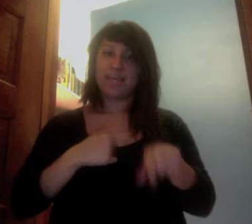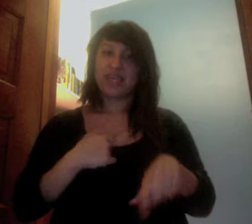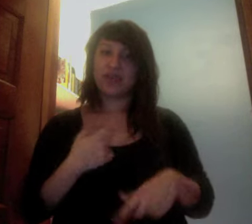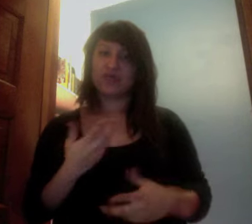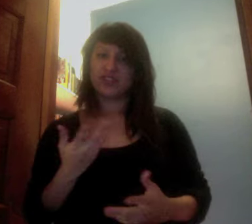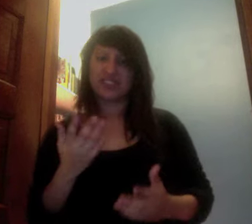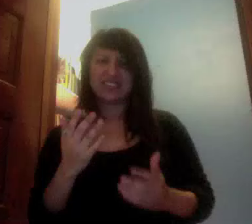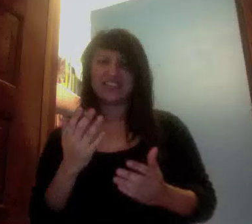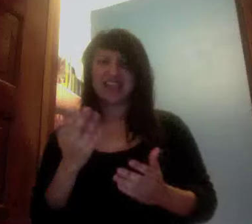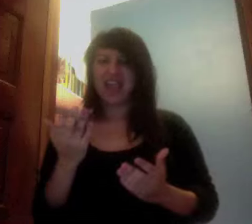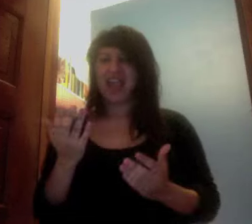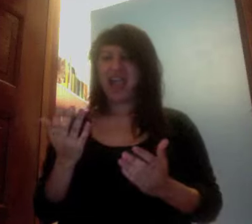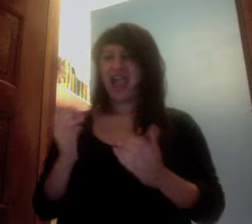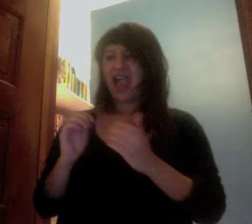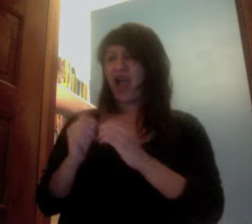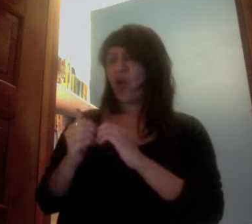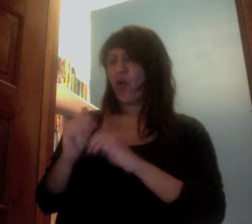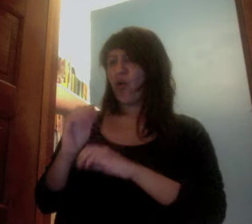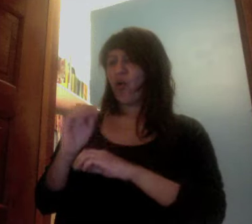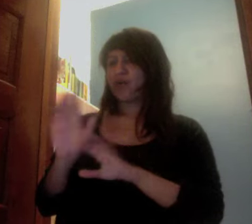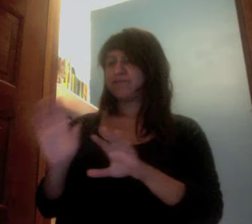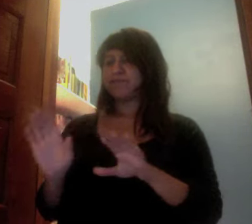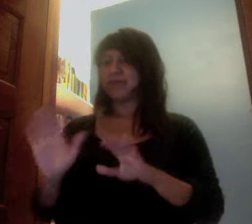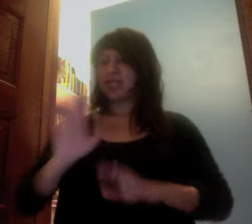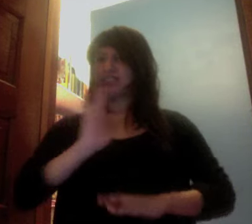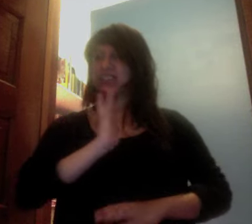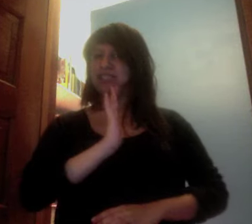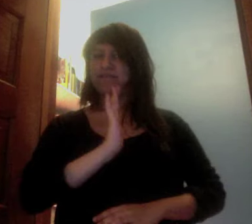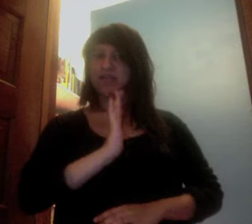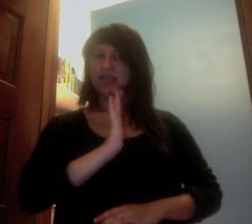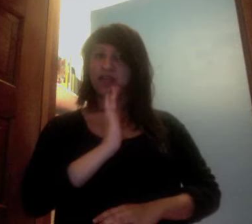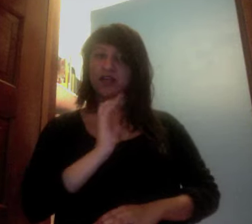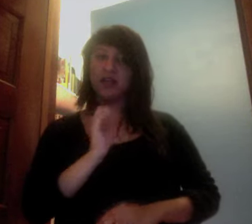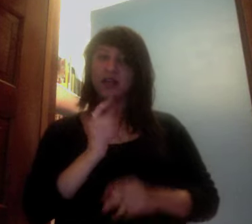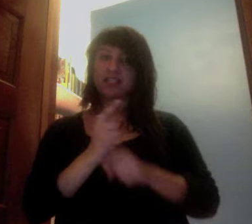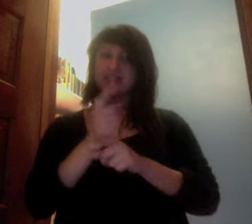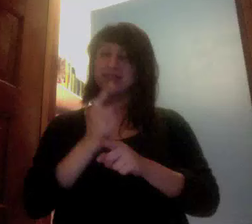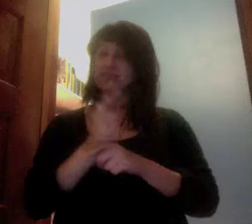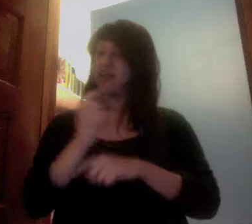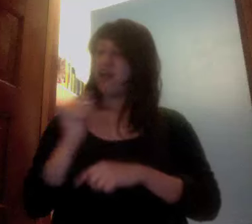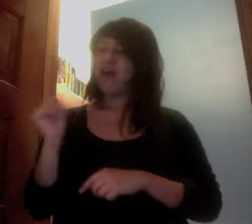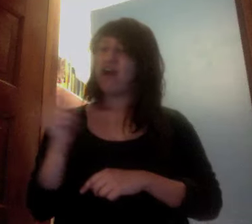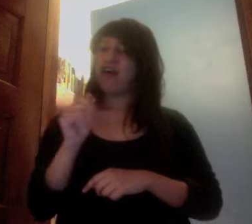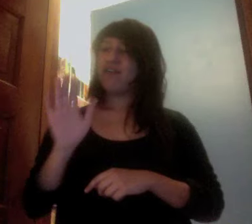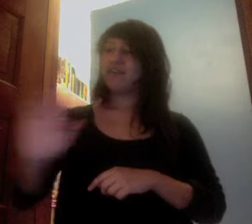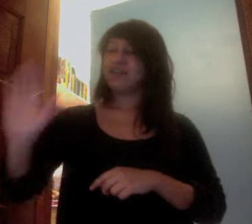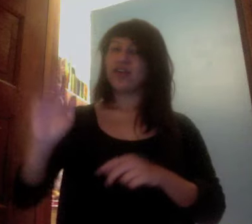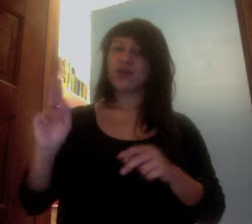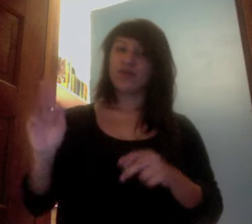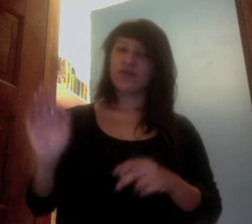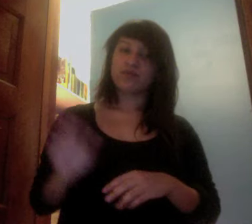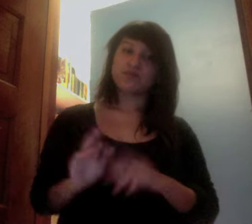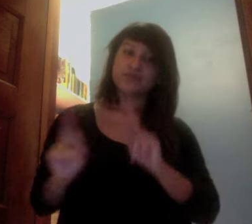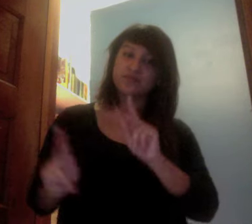everyone over there was. Everyone that I encountered, especially people who were natives to Copenhagen or natives to